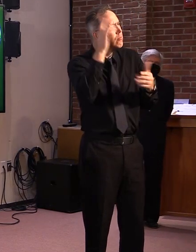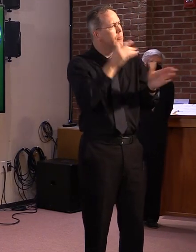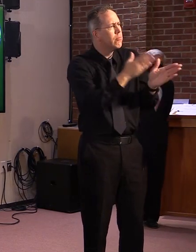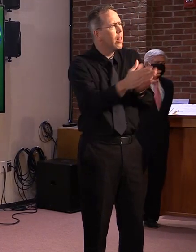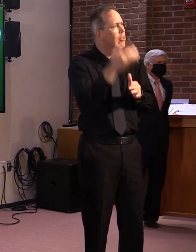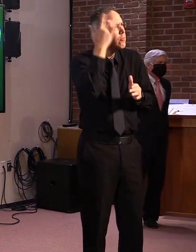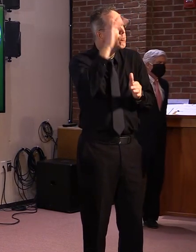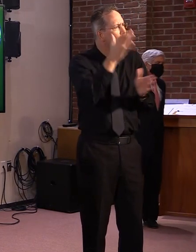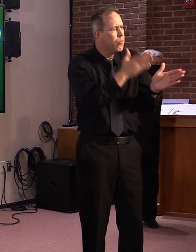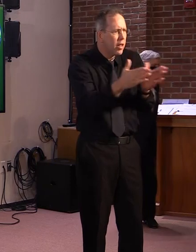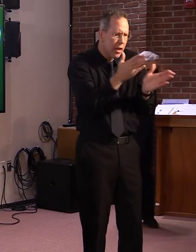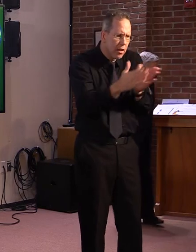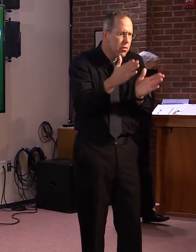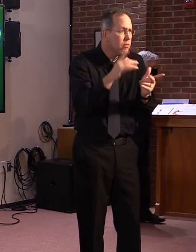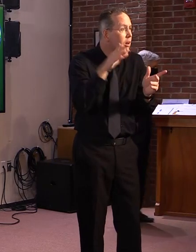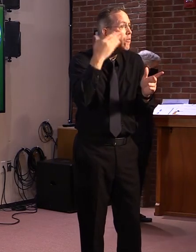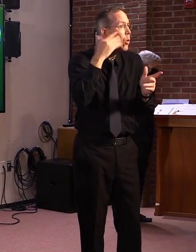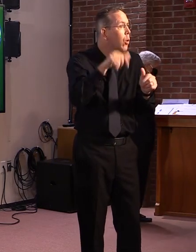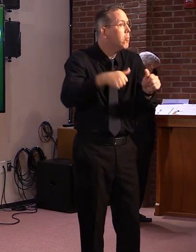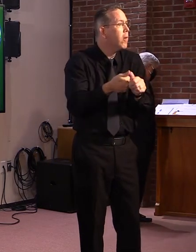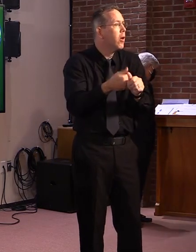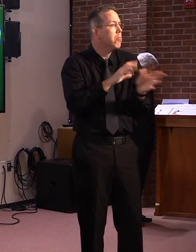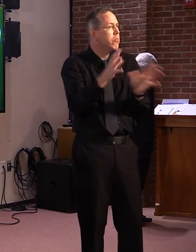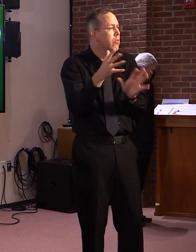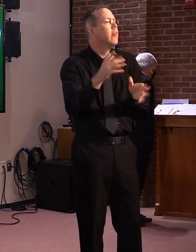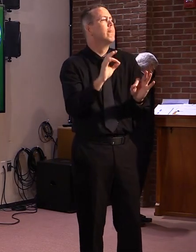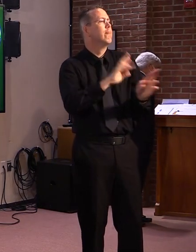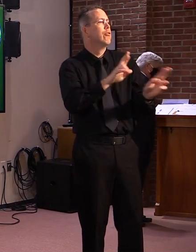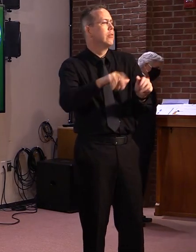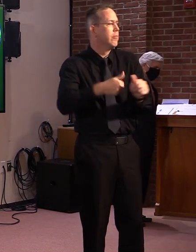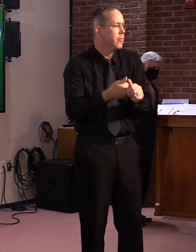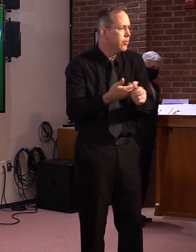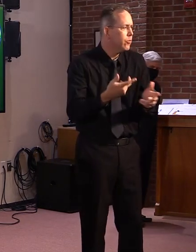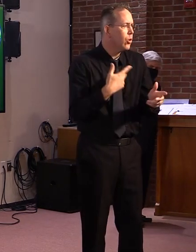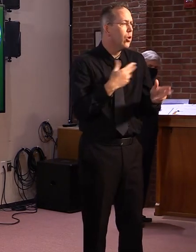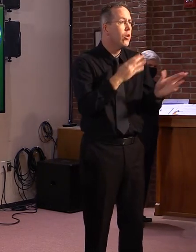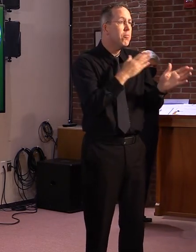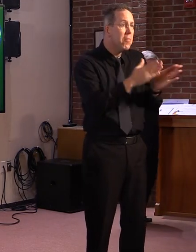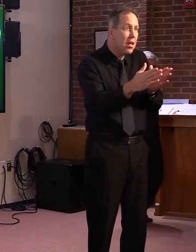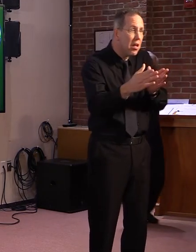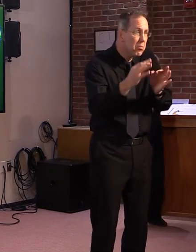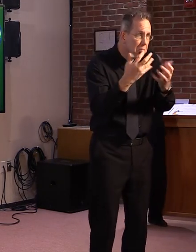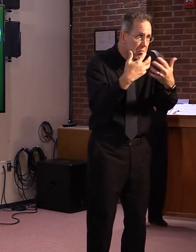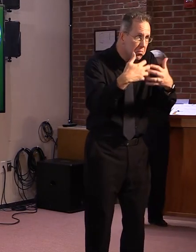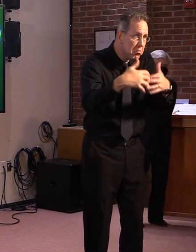speak, I don't see any reason why they couldn't be selling passes at this point.